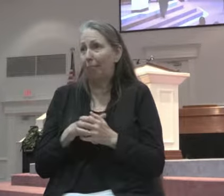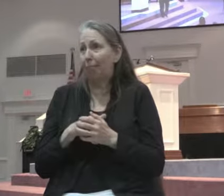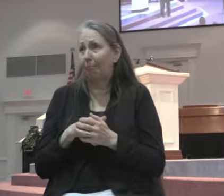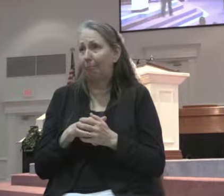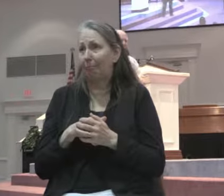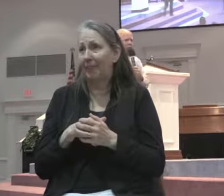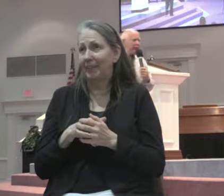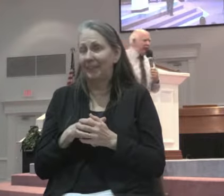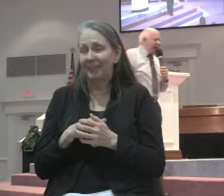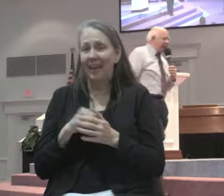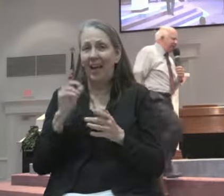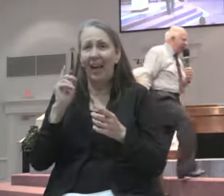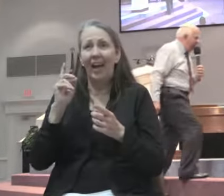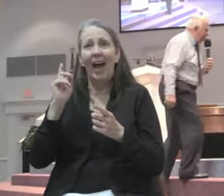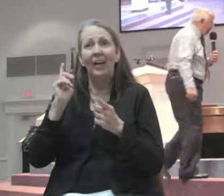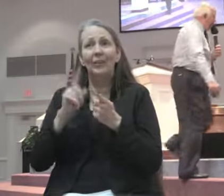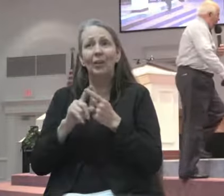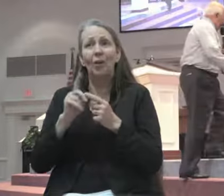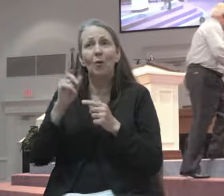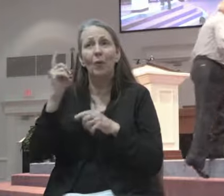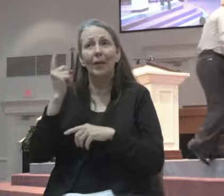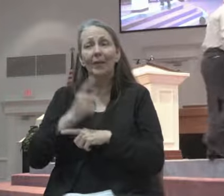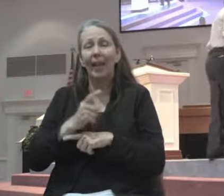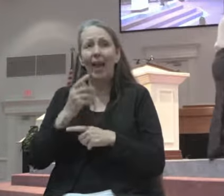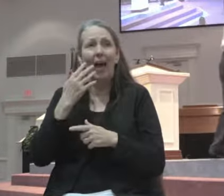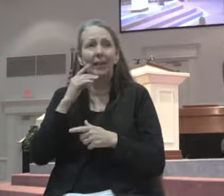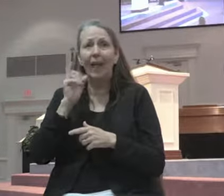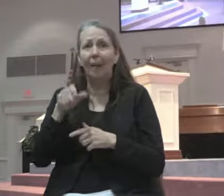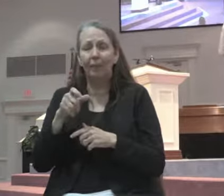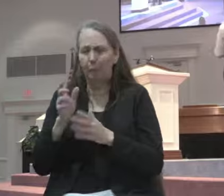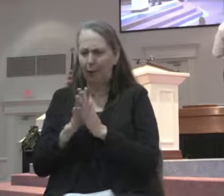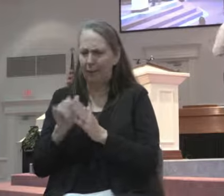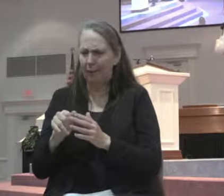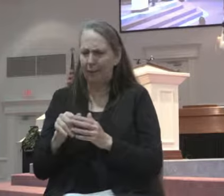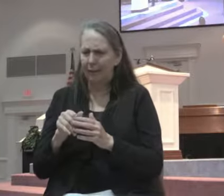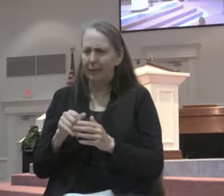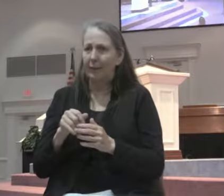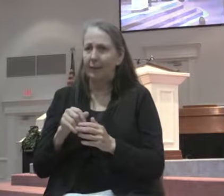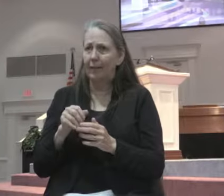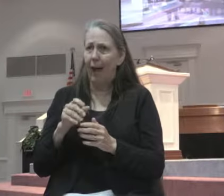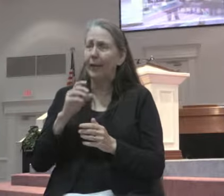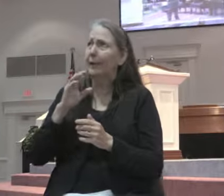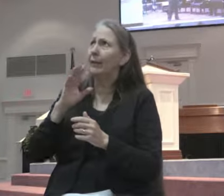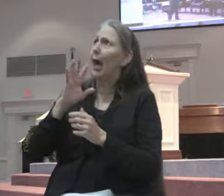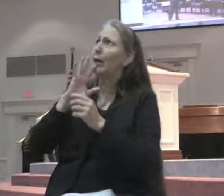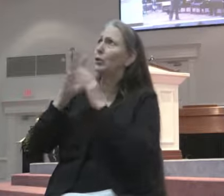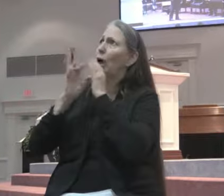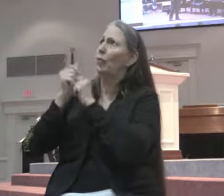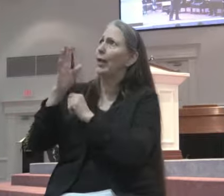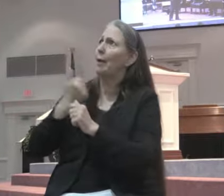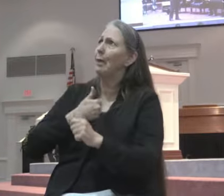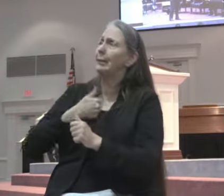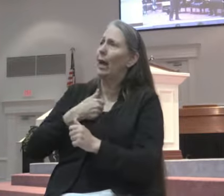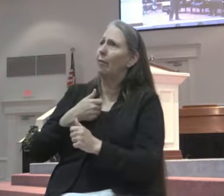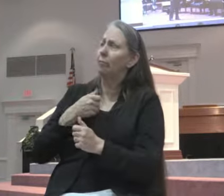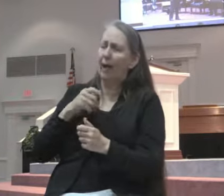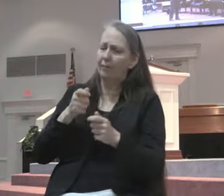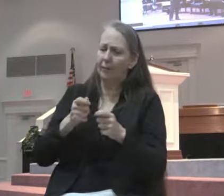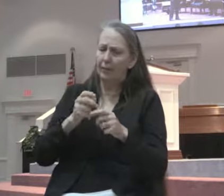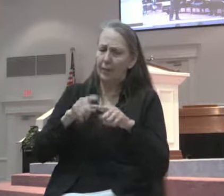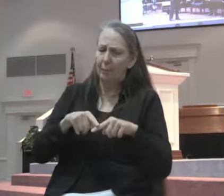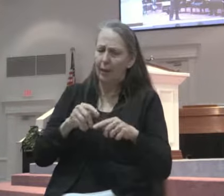that until one day I found out I didn't have to pray like that. I could open my mouth and talk to Him. Praise God. That was